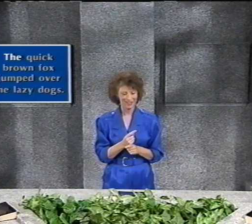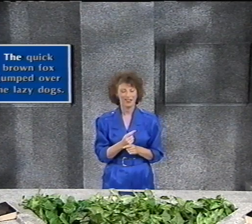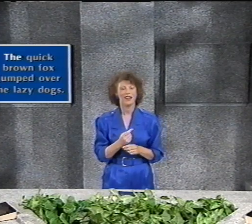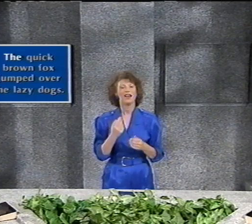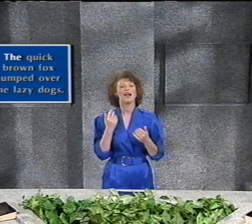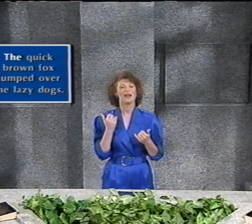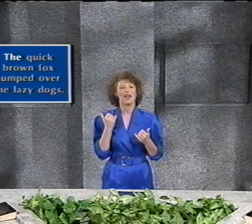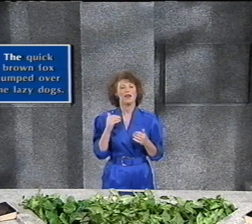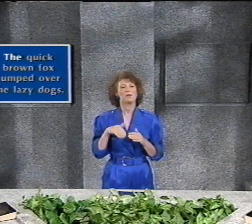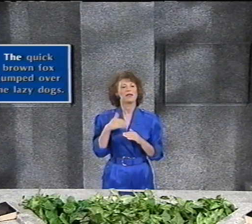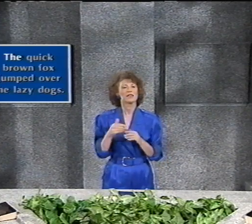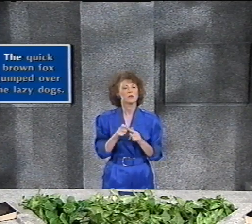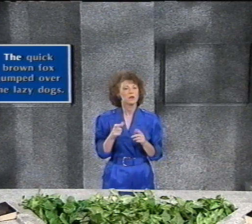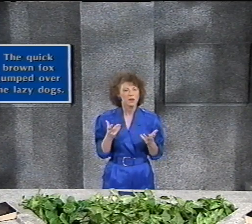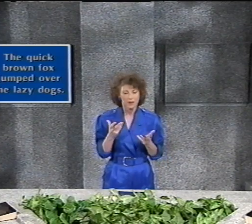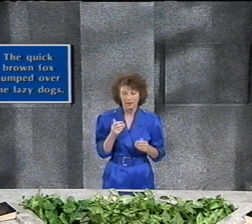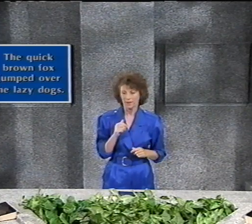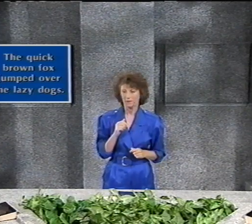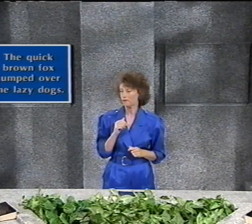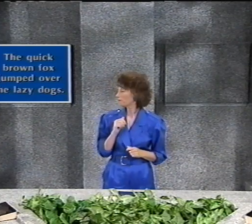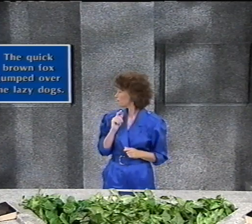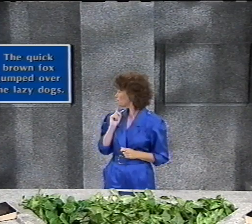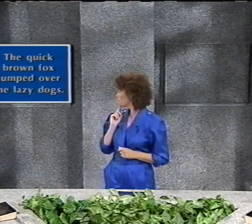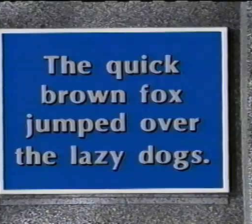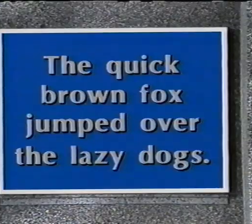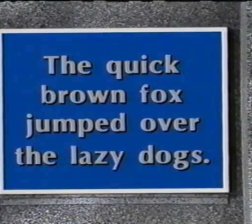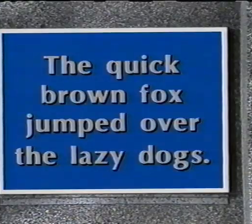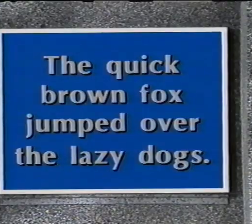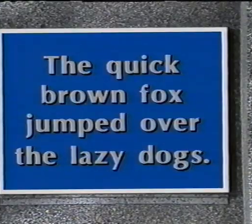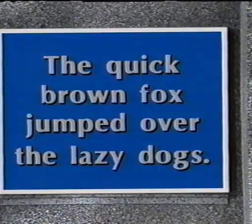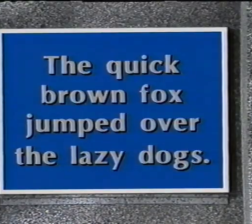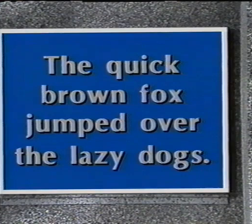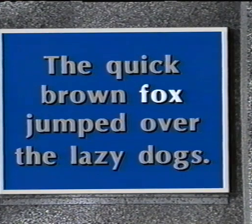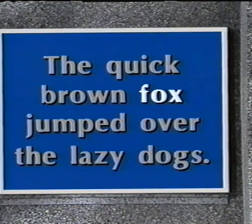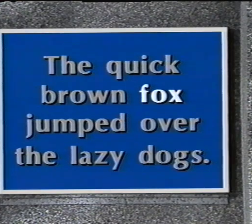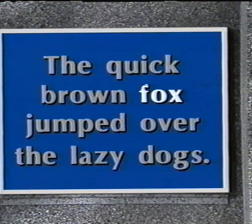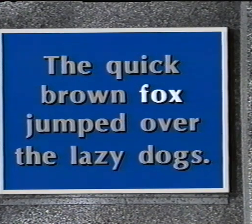Right. Now the next word. Let's see.